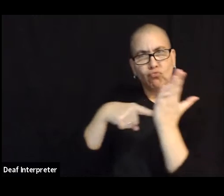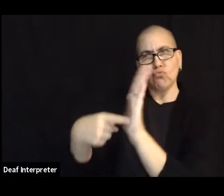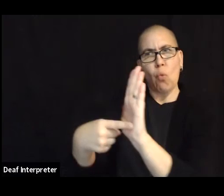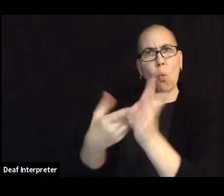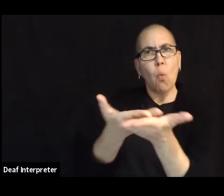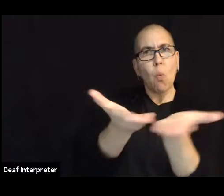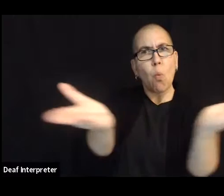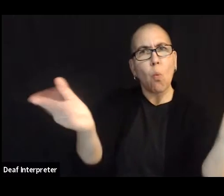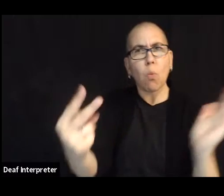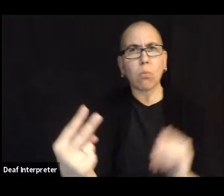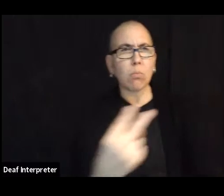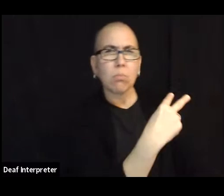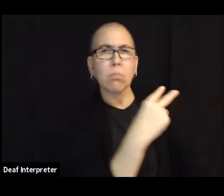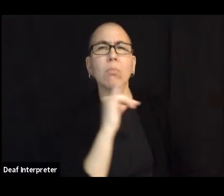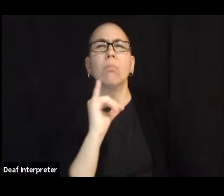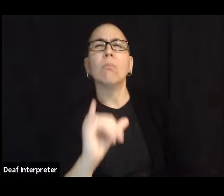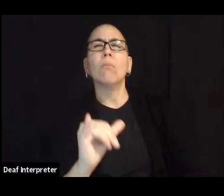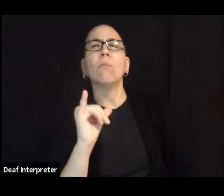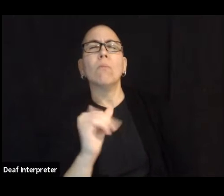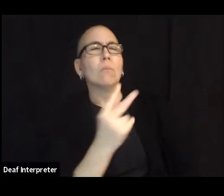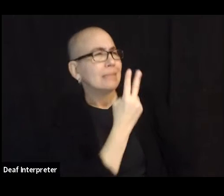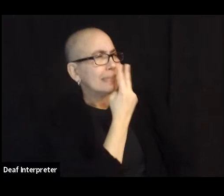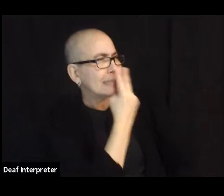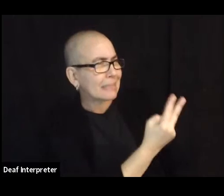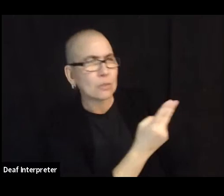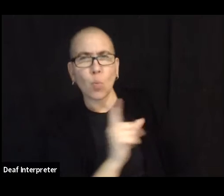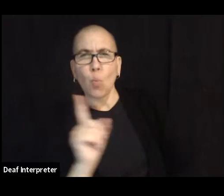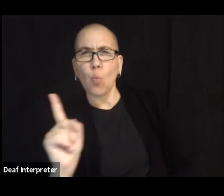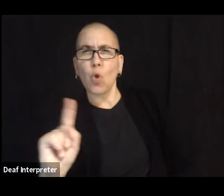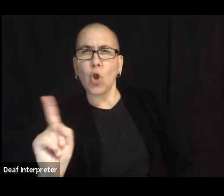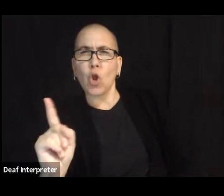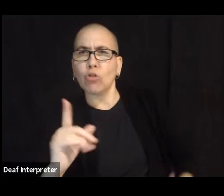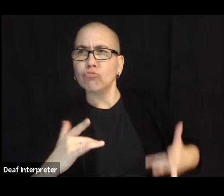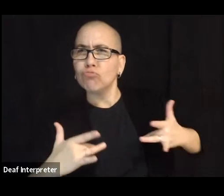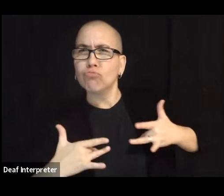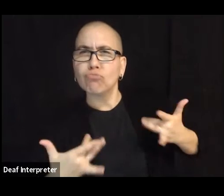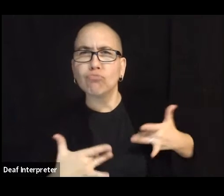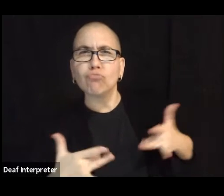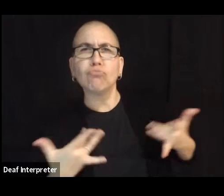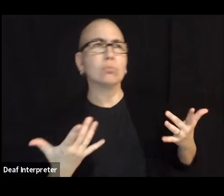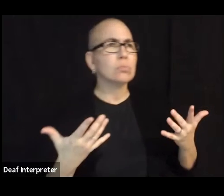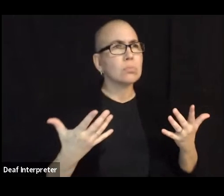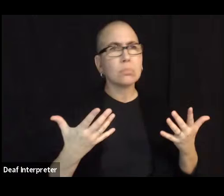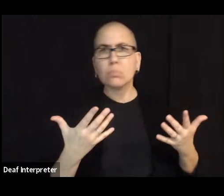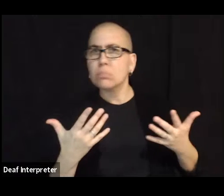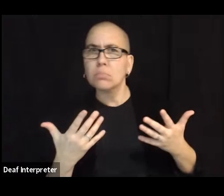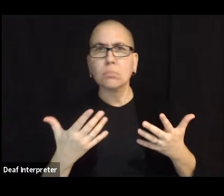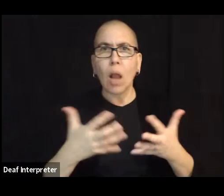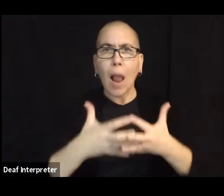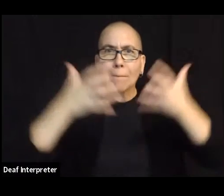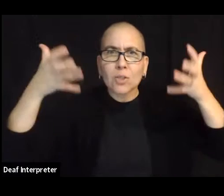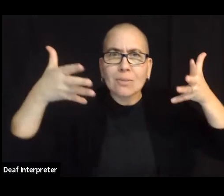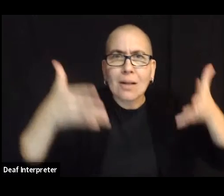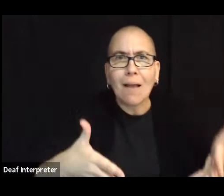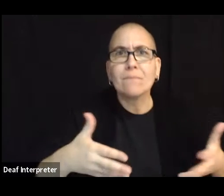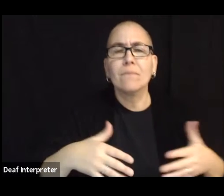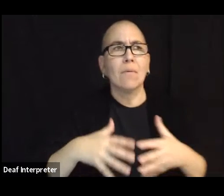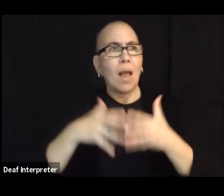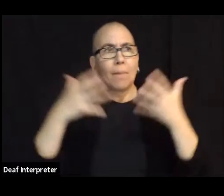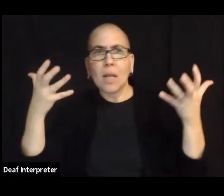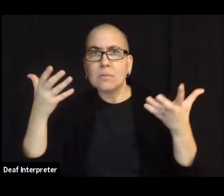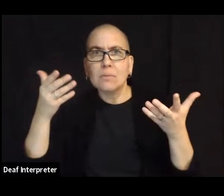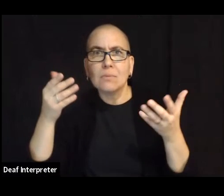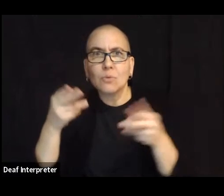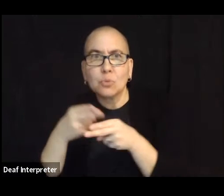our progress towards ending this pandemic for good. For more information about the data that Minnesota is sharing in